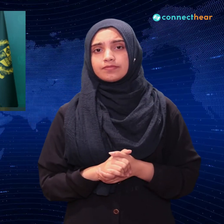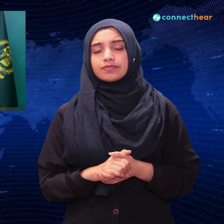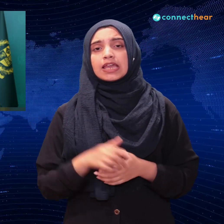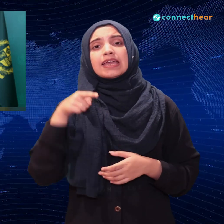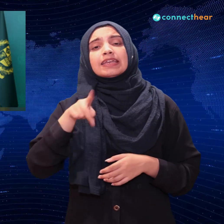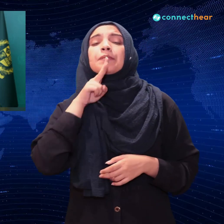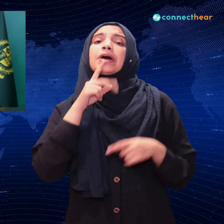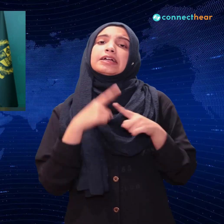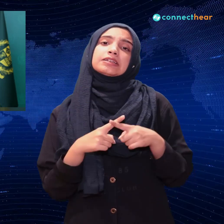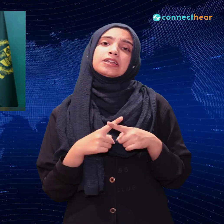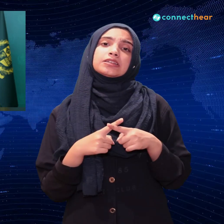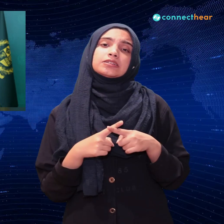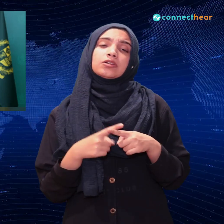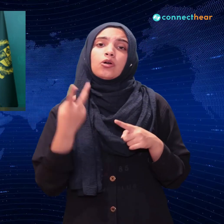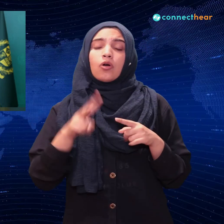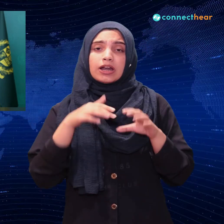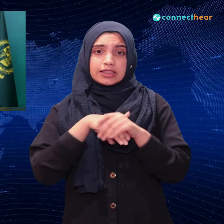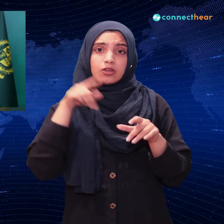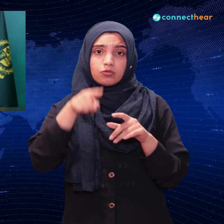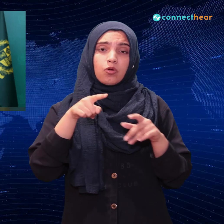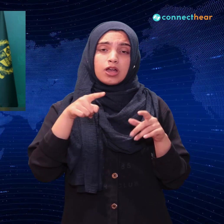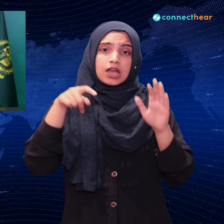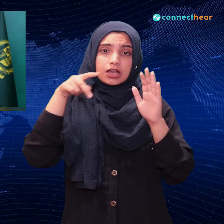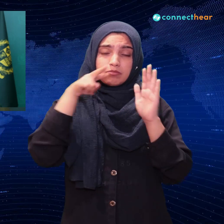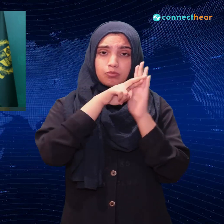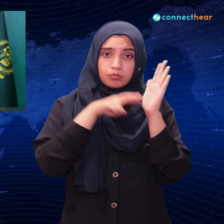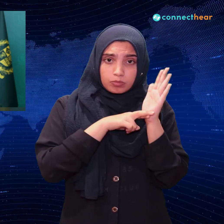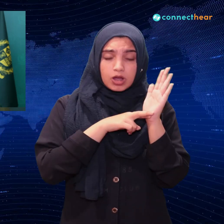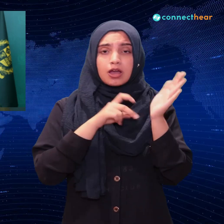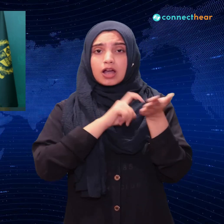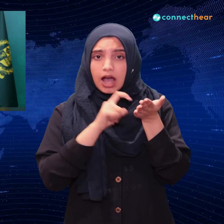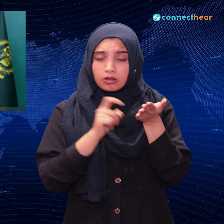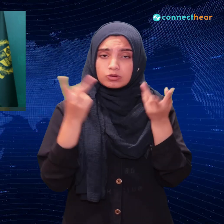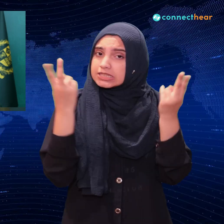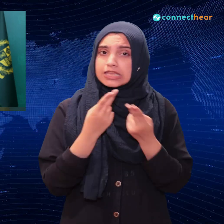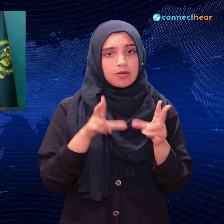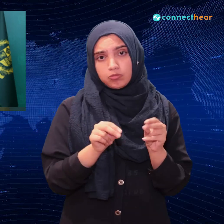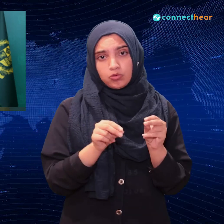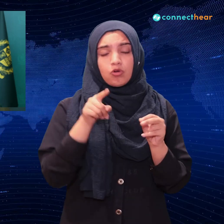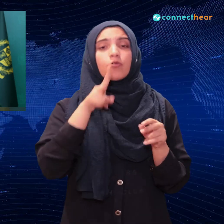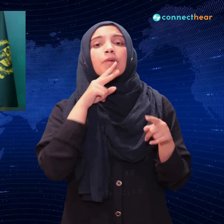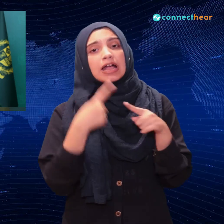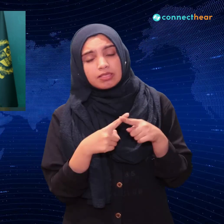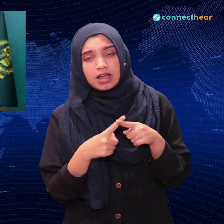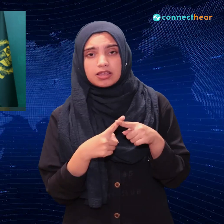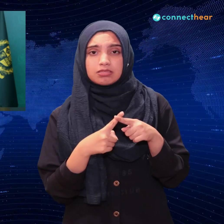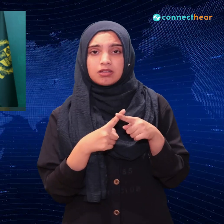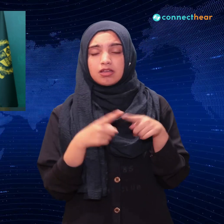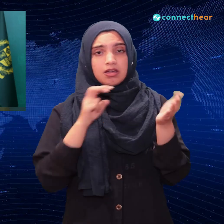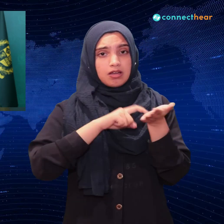This repression is accompanied by illegal efforts to change the demographic structure of the occupied